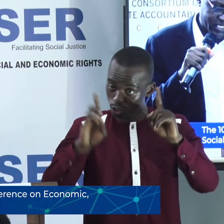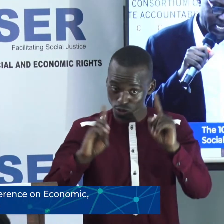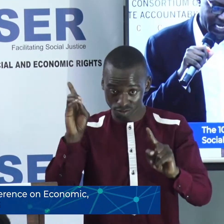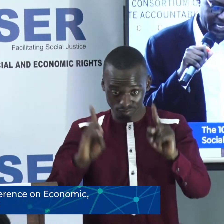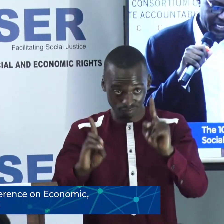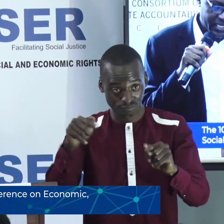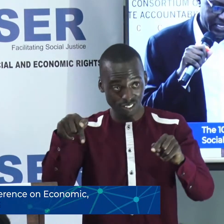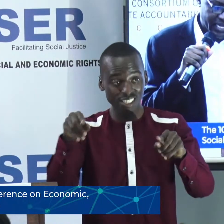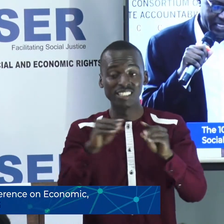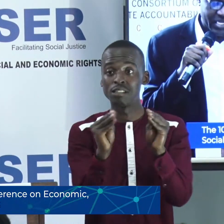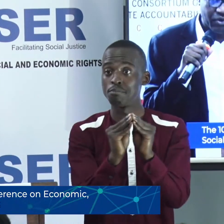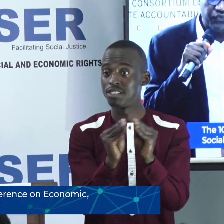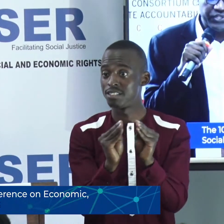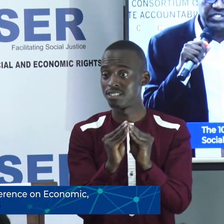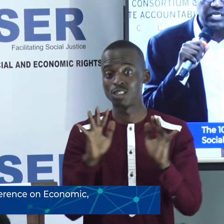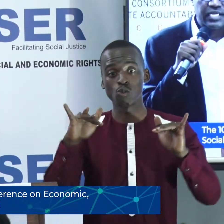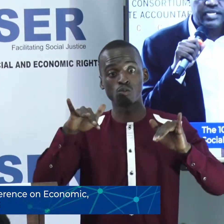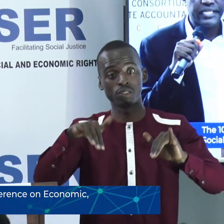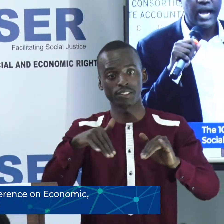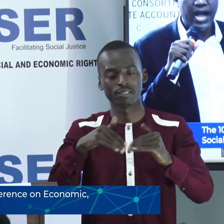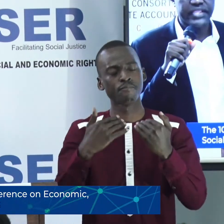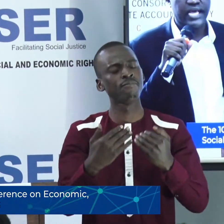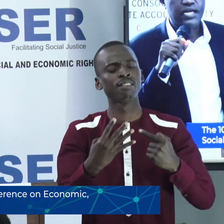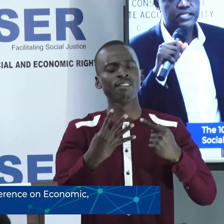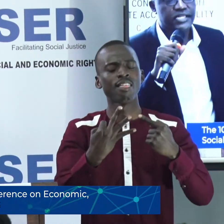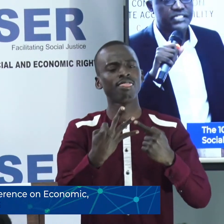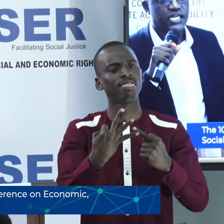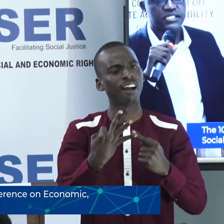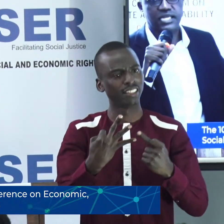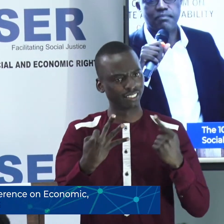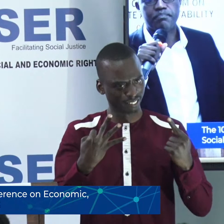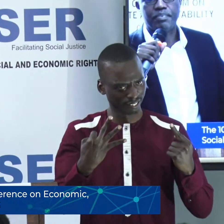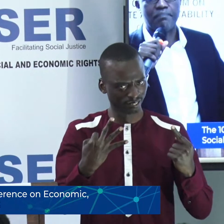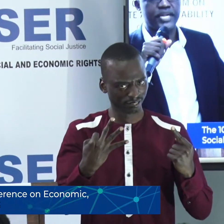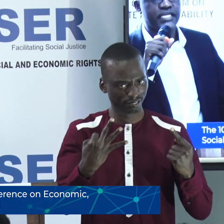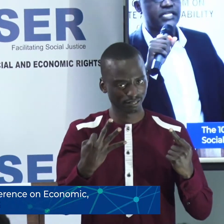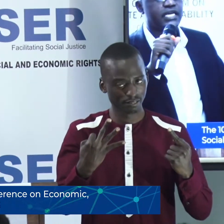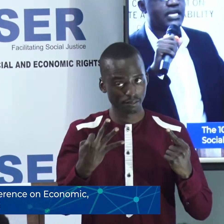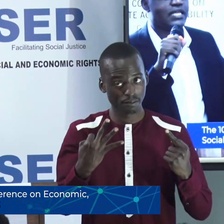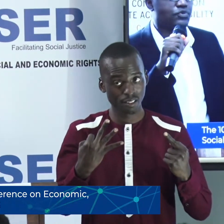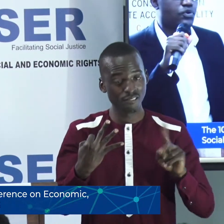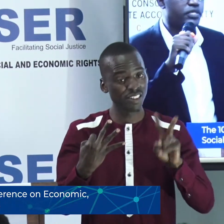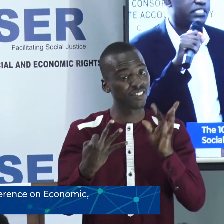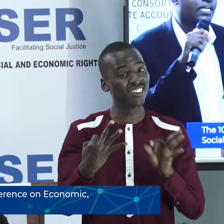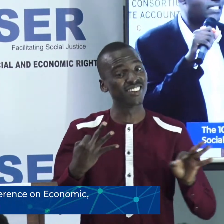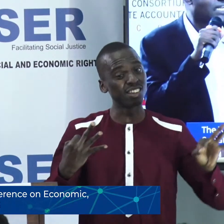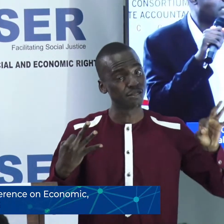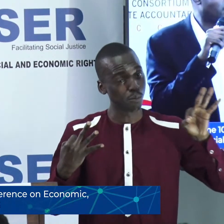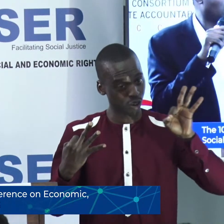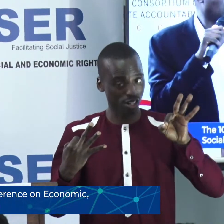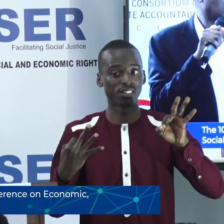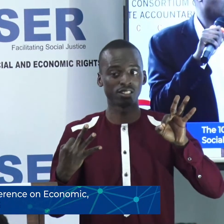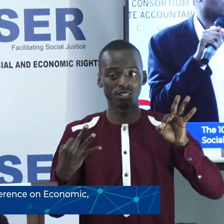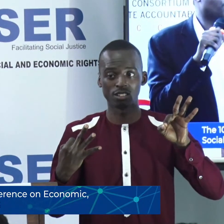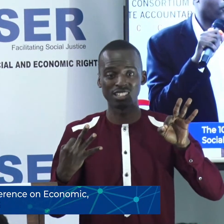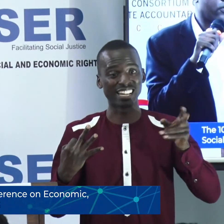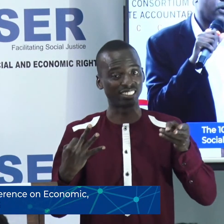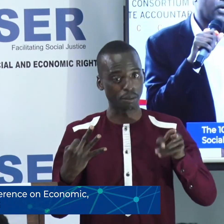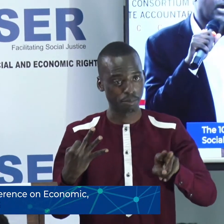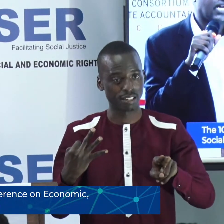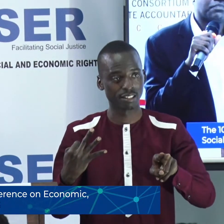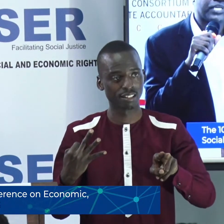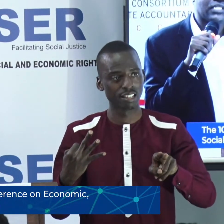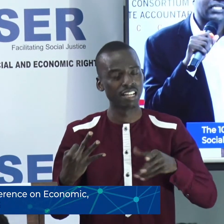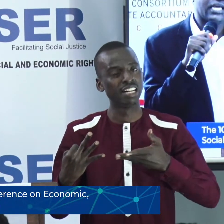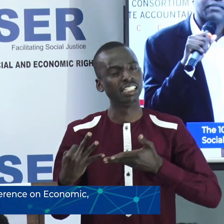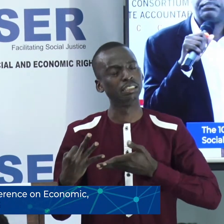in the conference. The other that has played, I could call it a catalyst role,